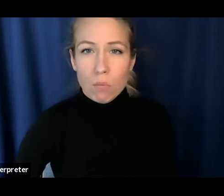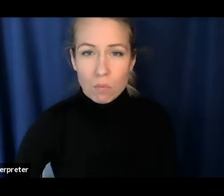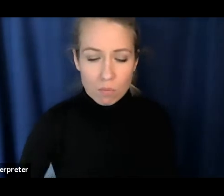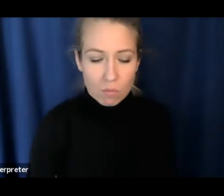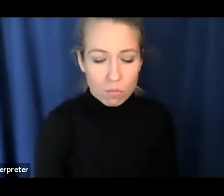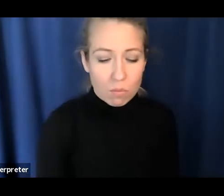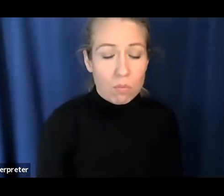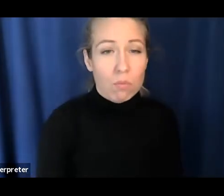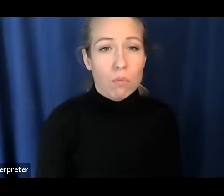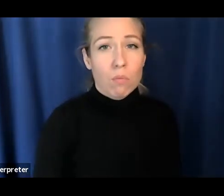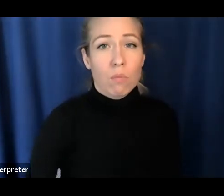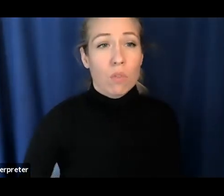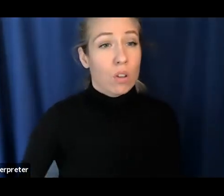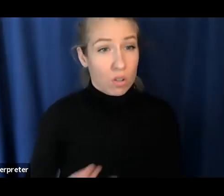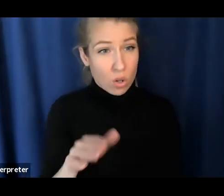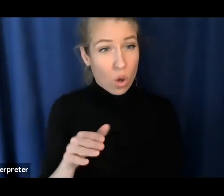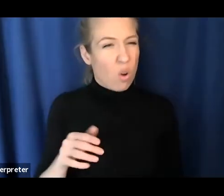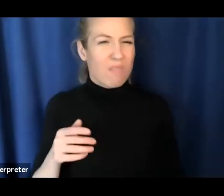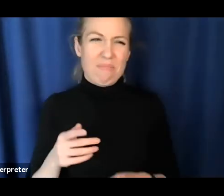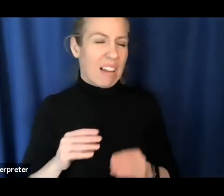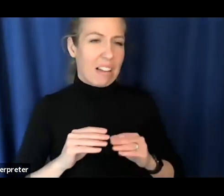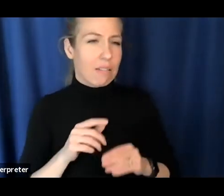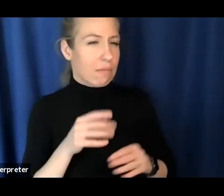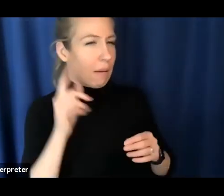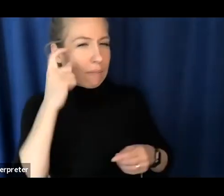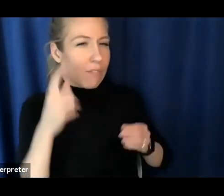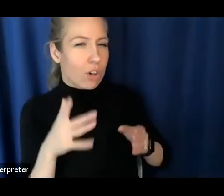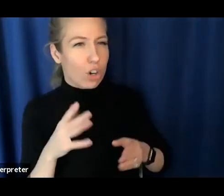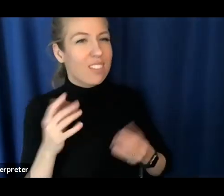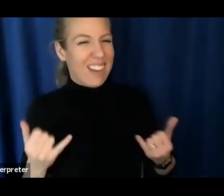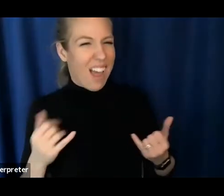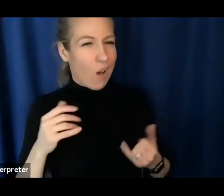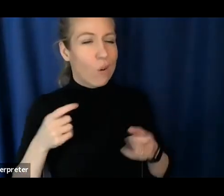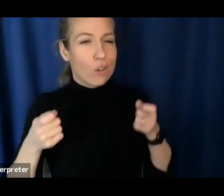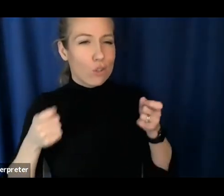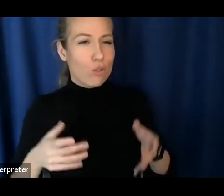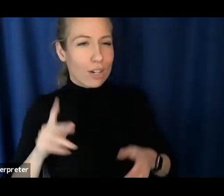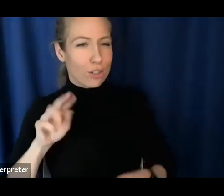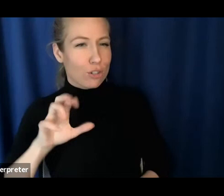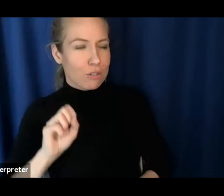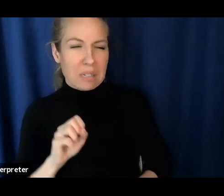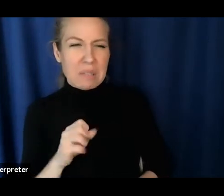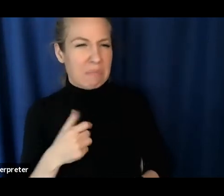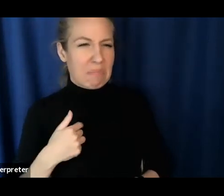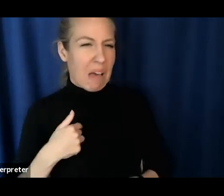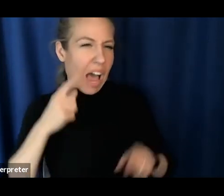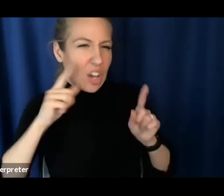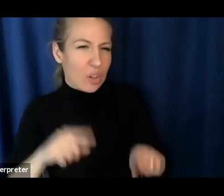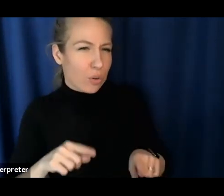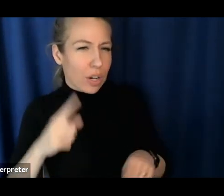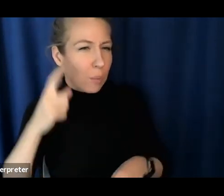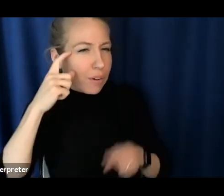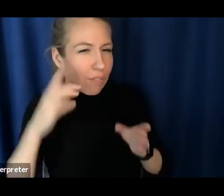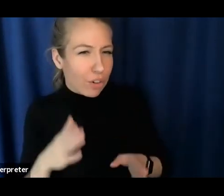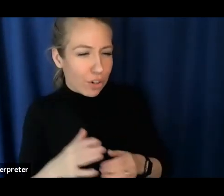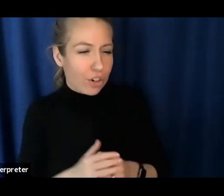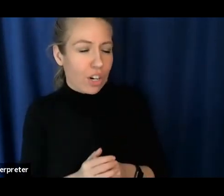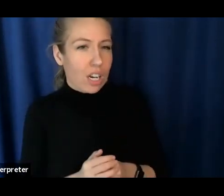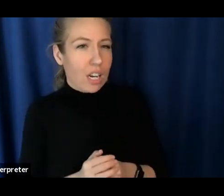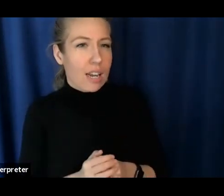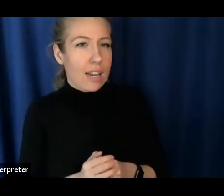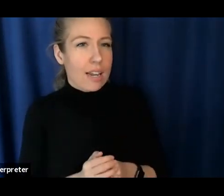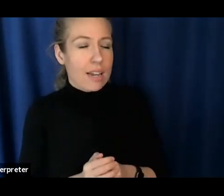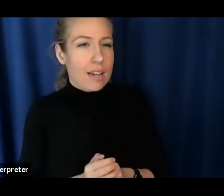fully utilized. And so while certainly as we, look to the future and are